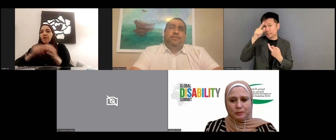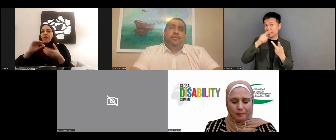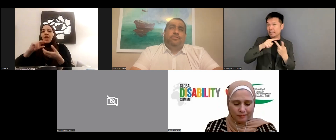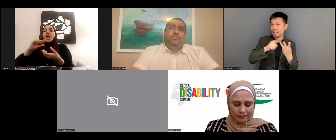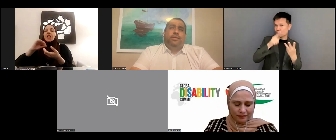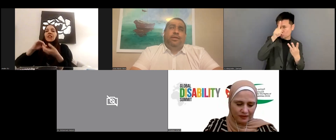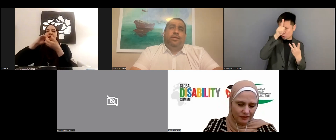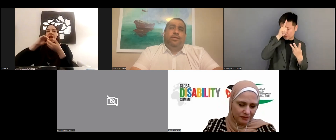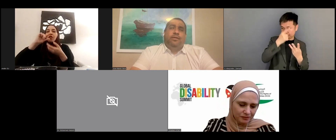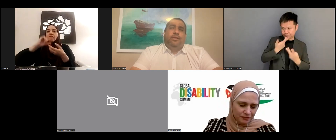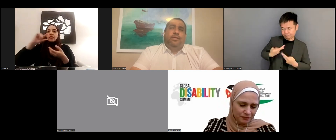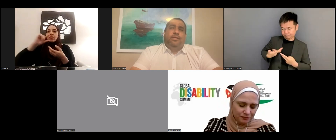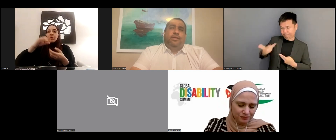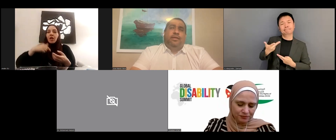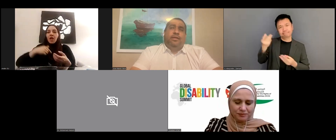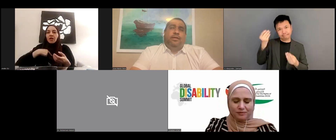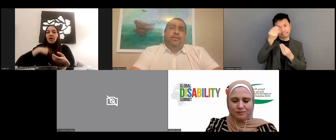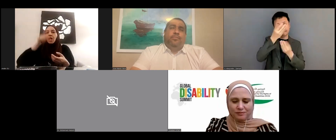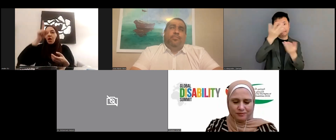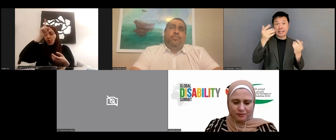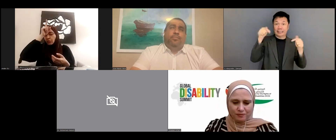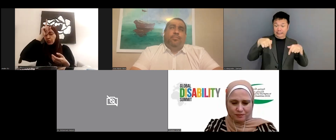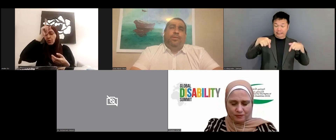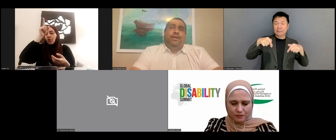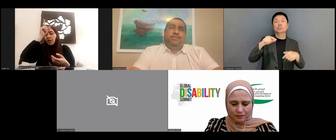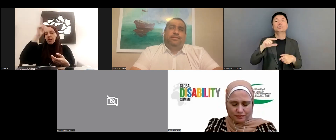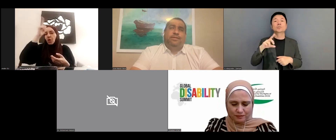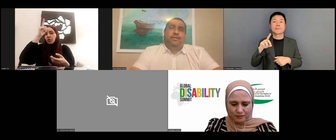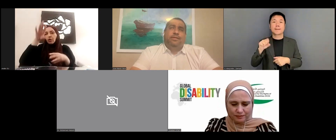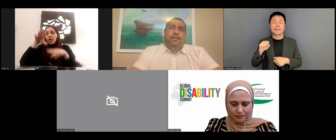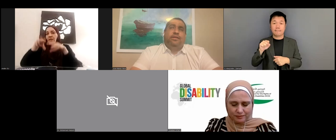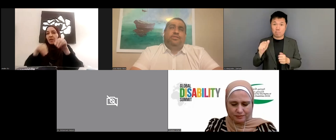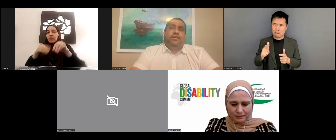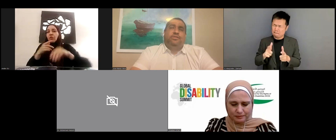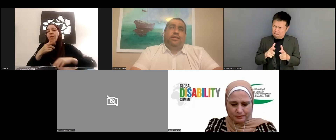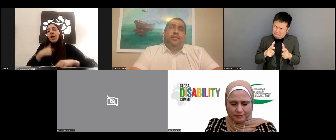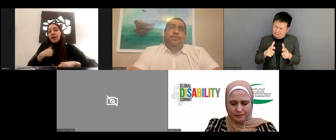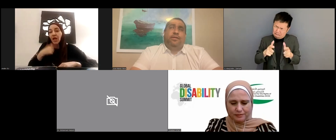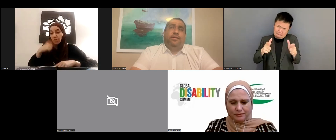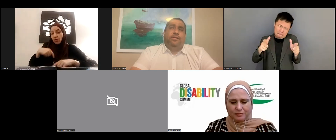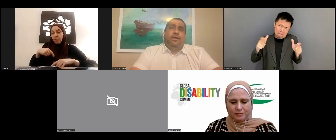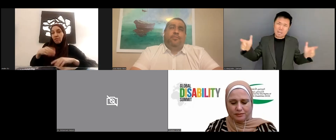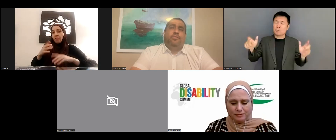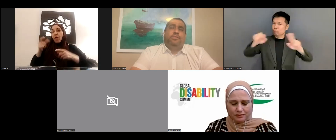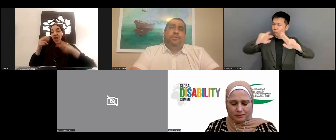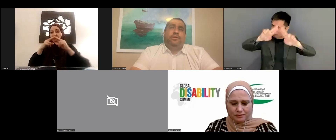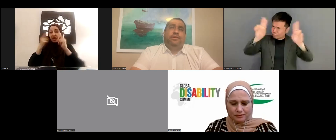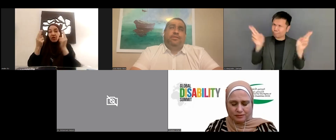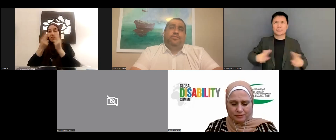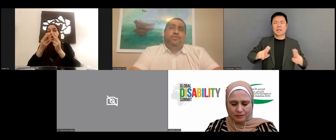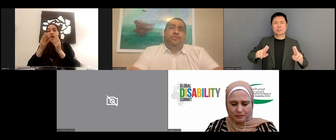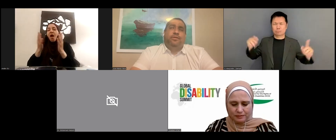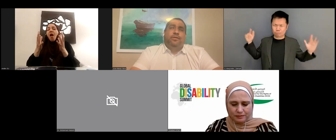GDS to be the biggest international gathering around